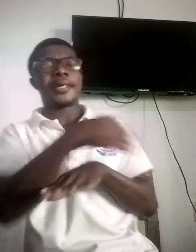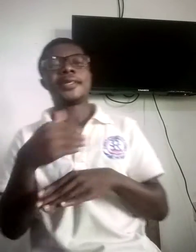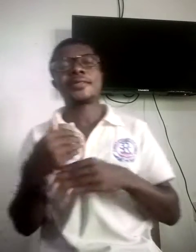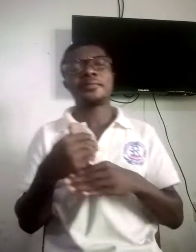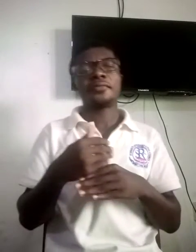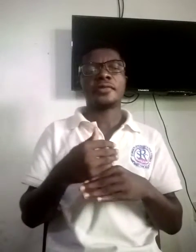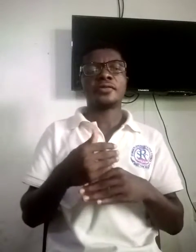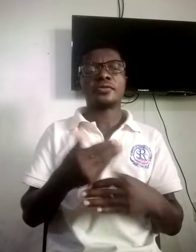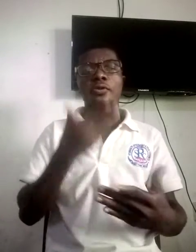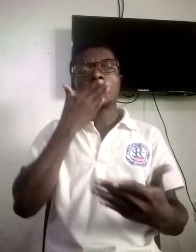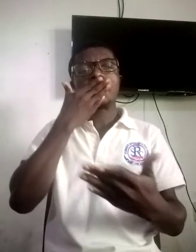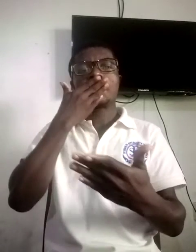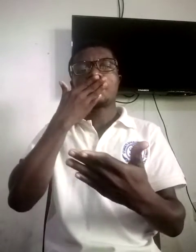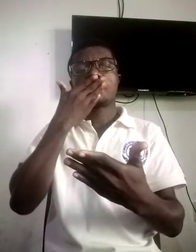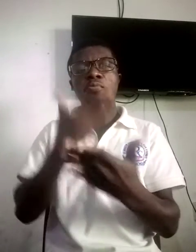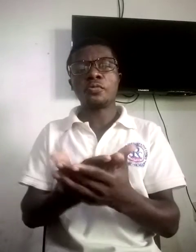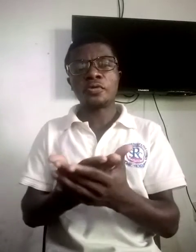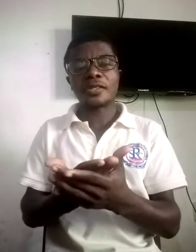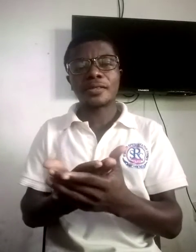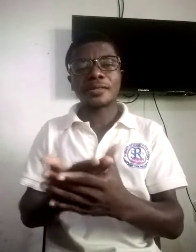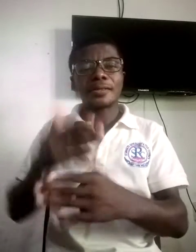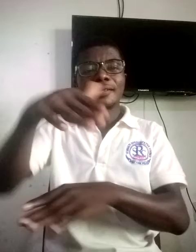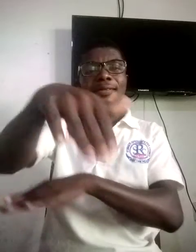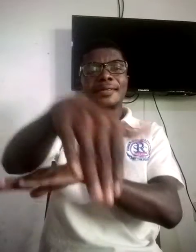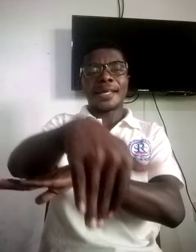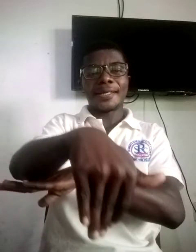it. So good night.